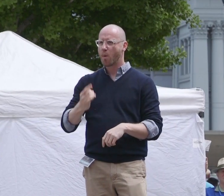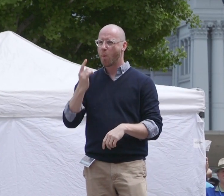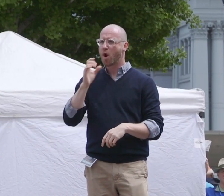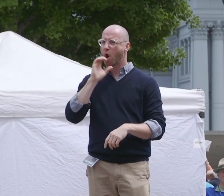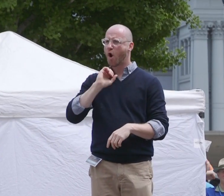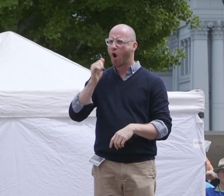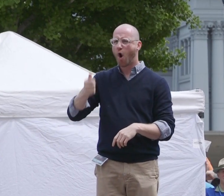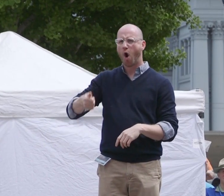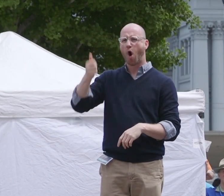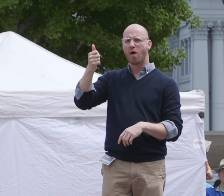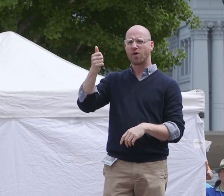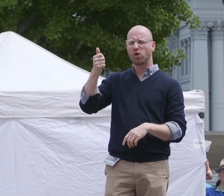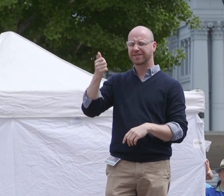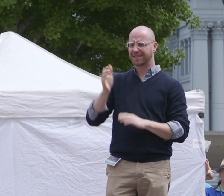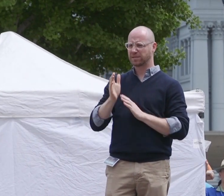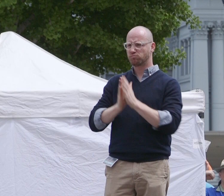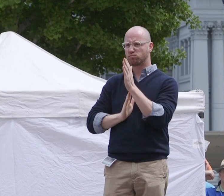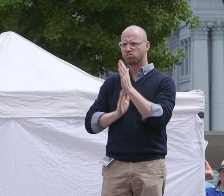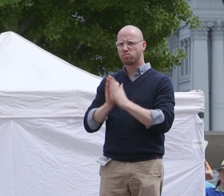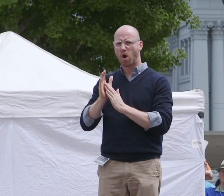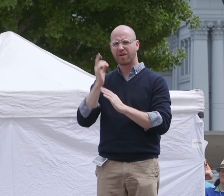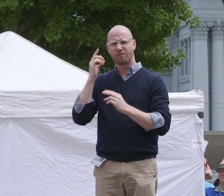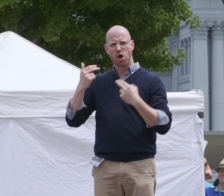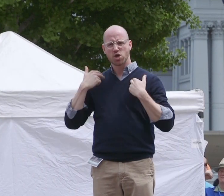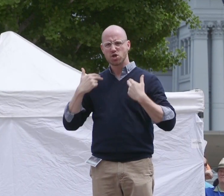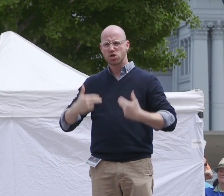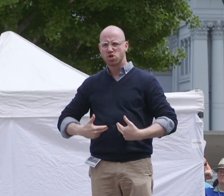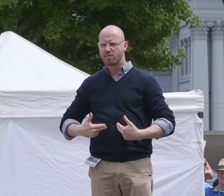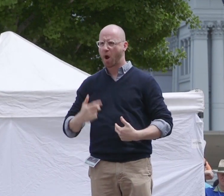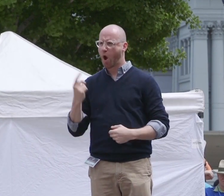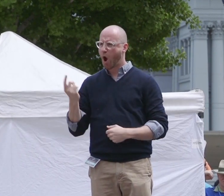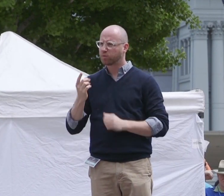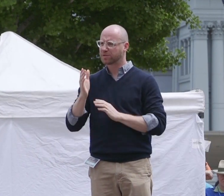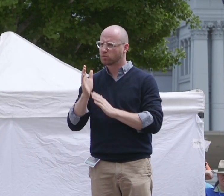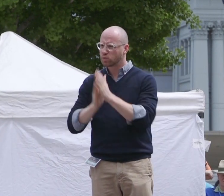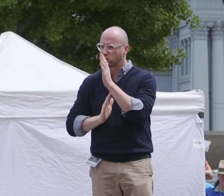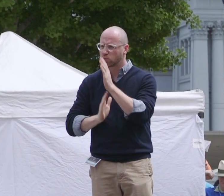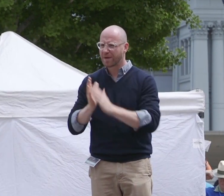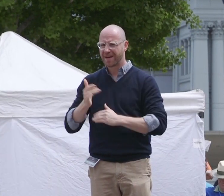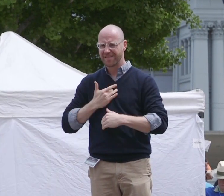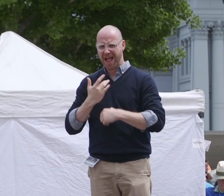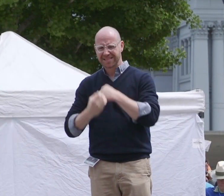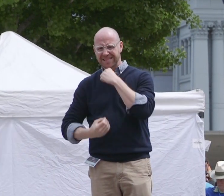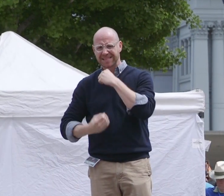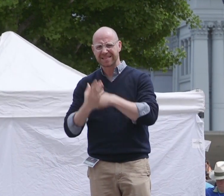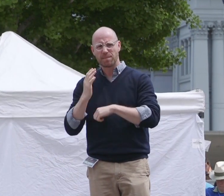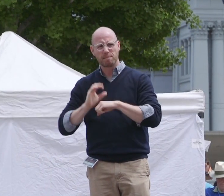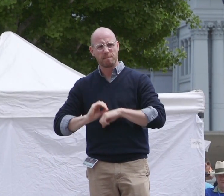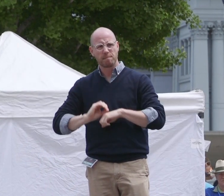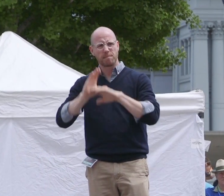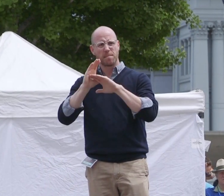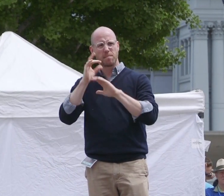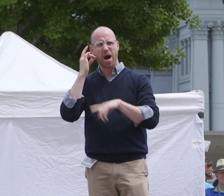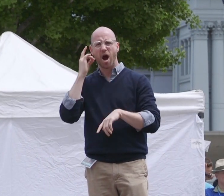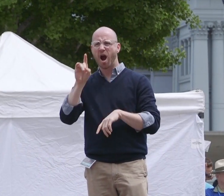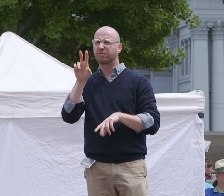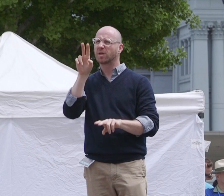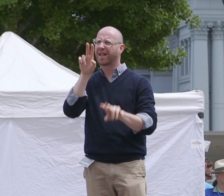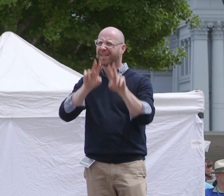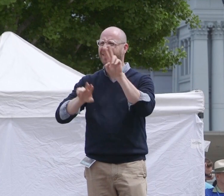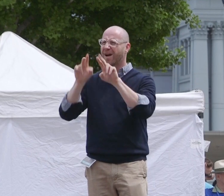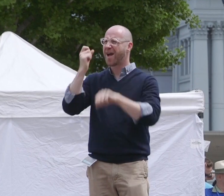drives to explore. We are moved, we are driven, inspired to better understand our universe